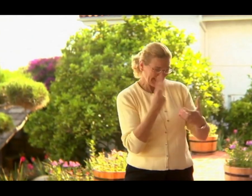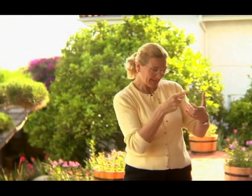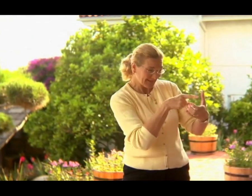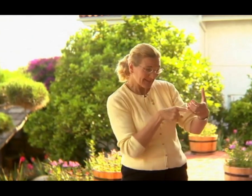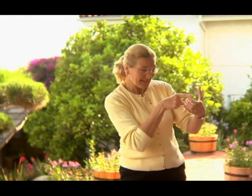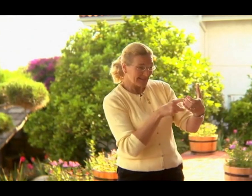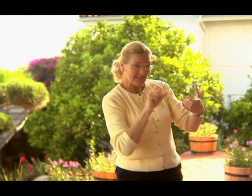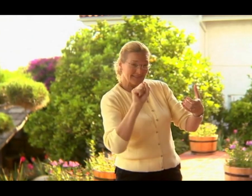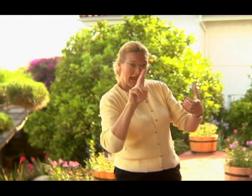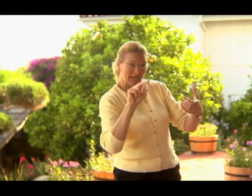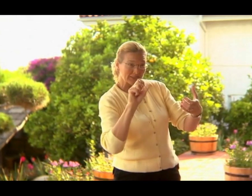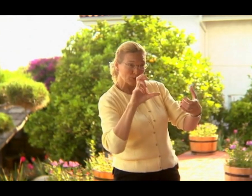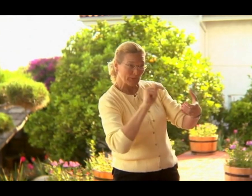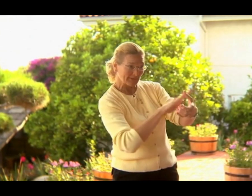That's called its SPF number.